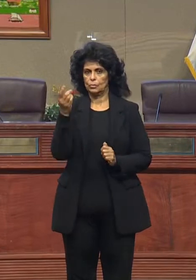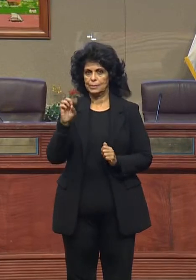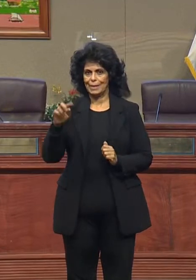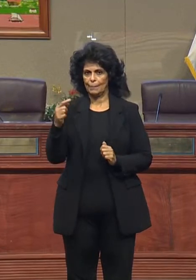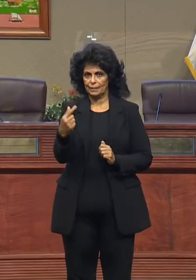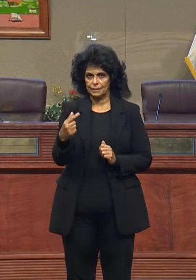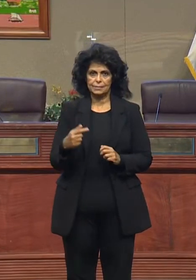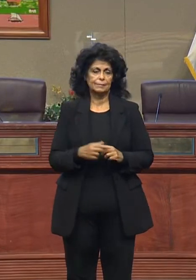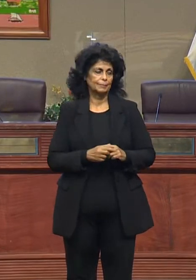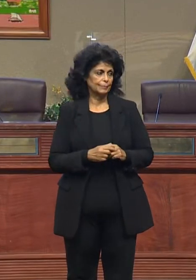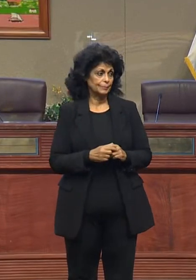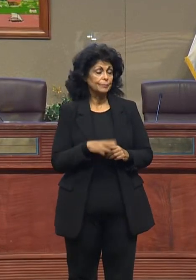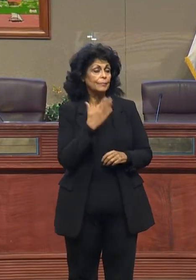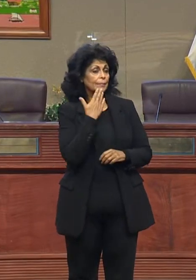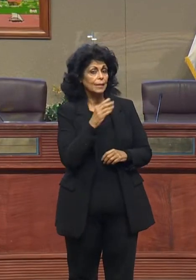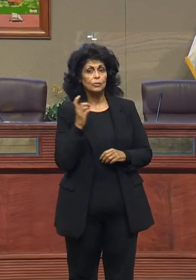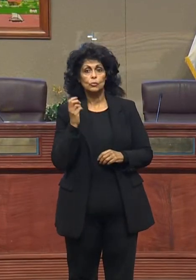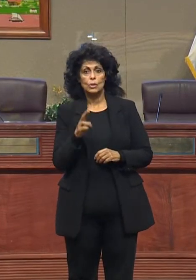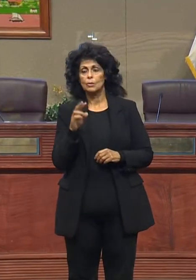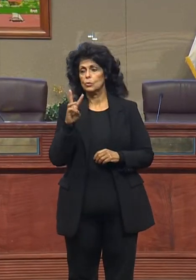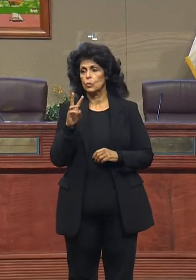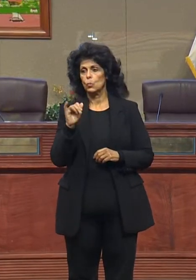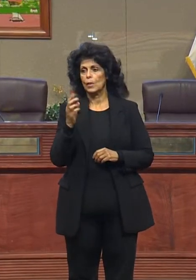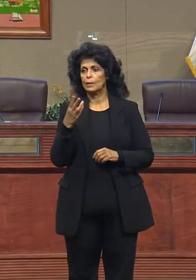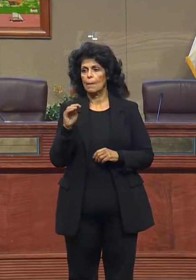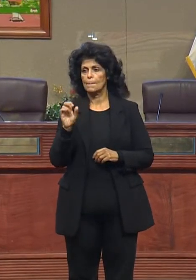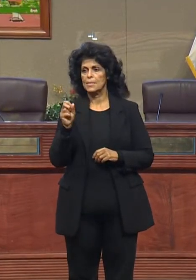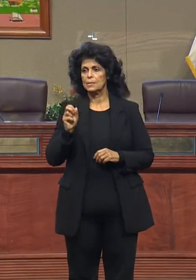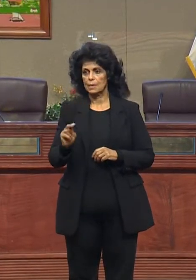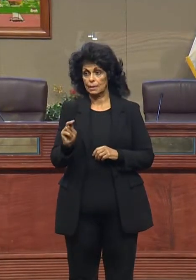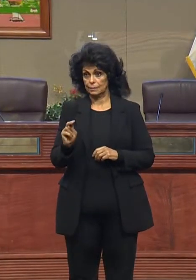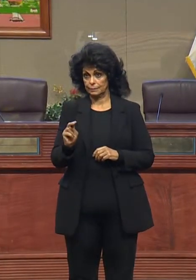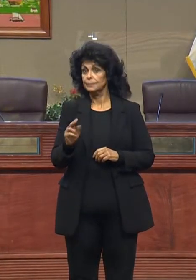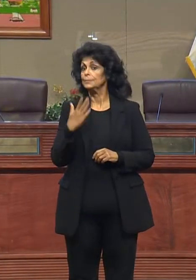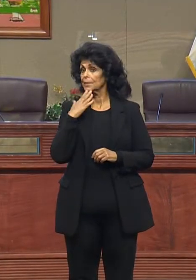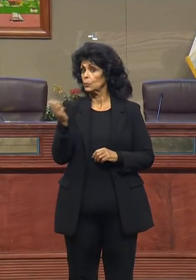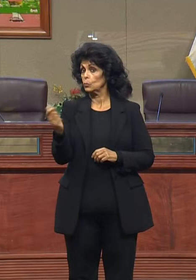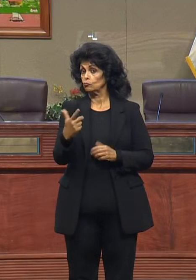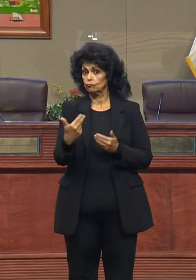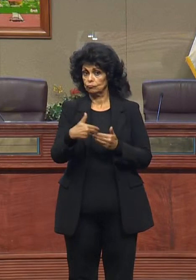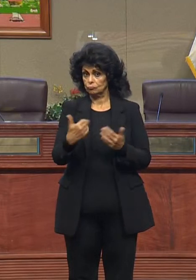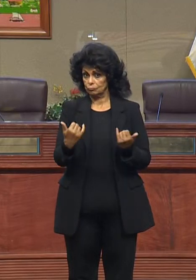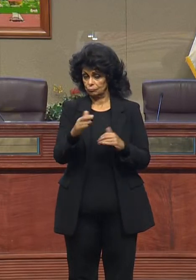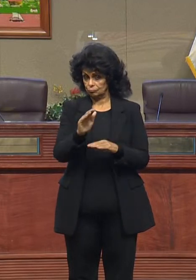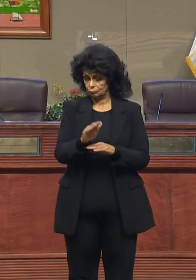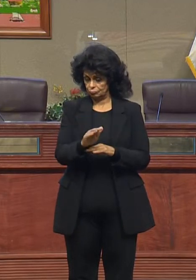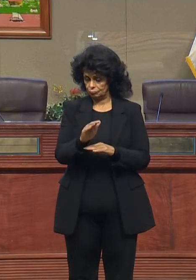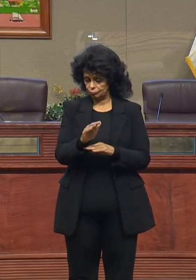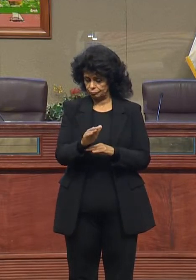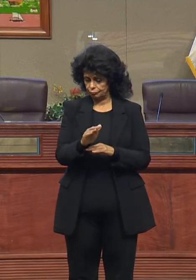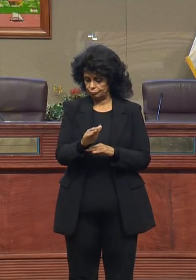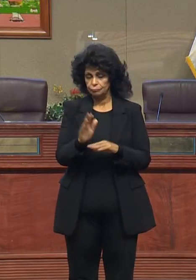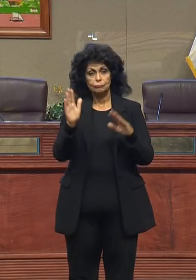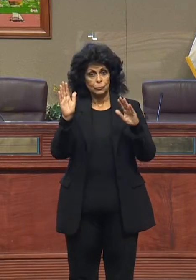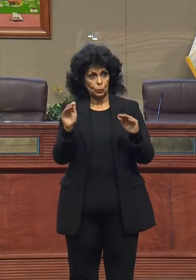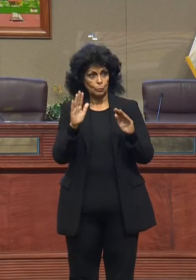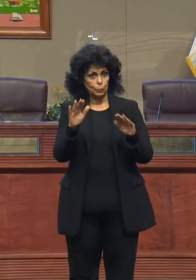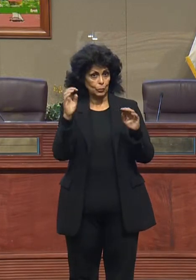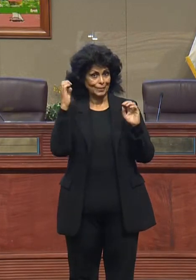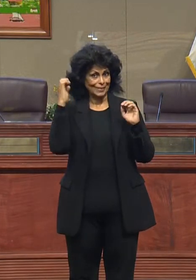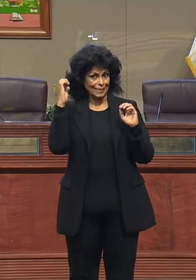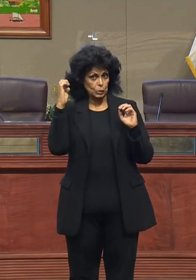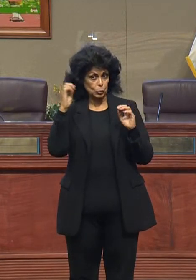Hey, thank you, Dr. Williamson, and thank you to all of you for being here this afternoon. Hopefully you had a great Easter